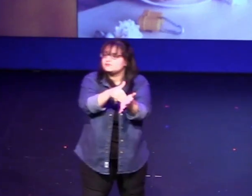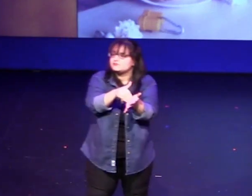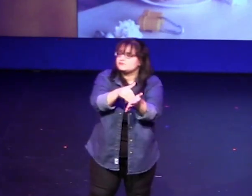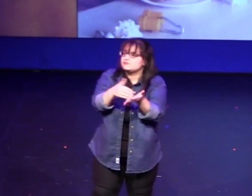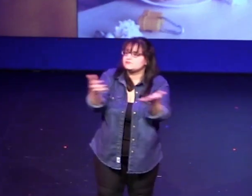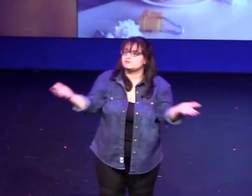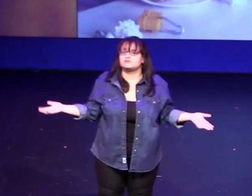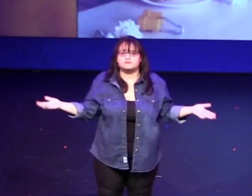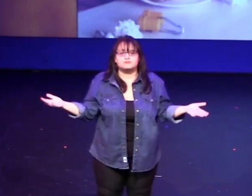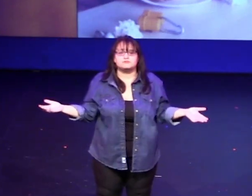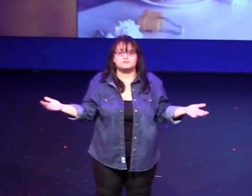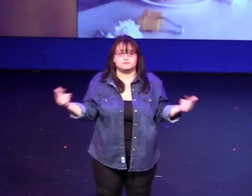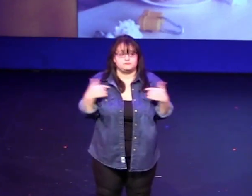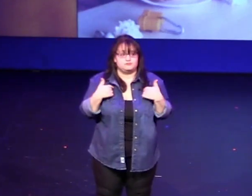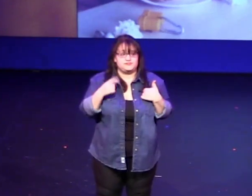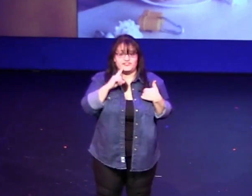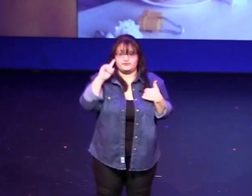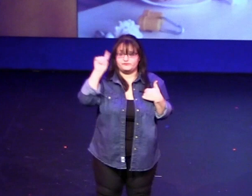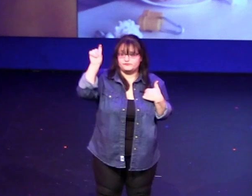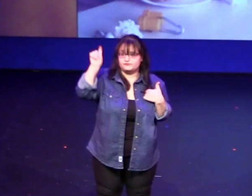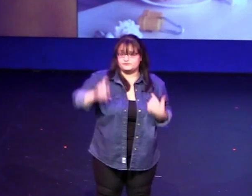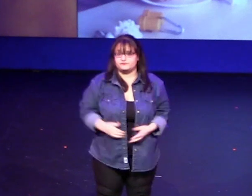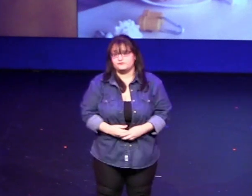So I'll ask you again. Am I deaf?